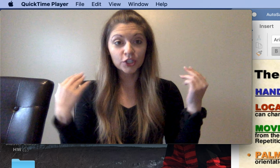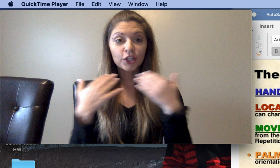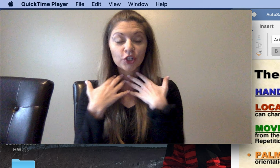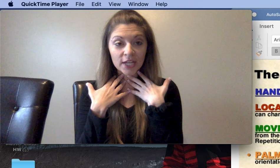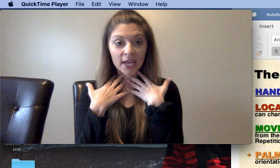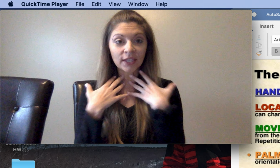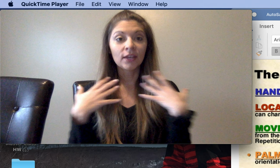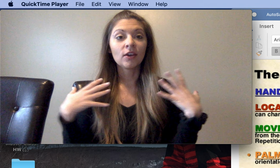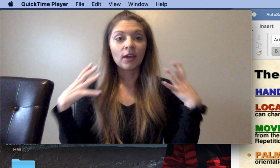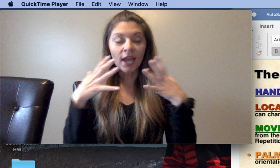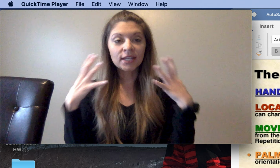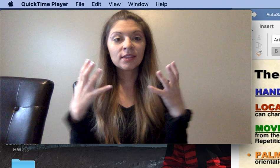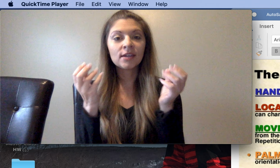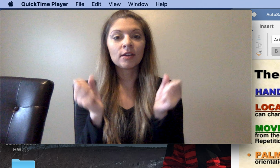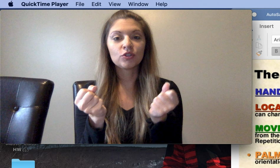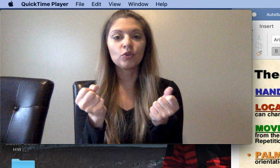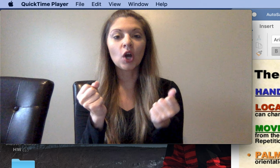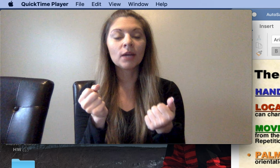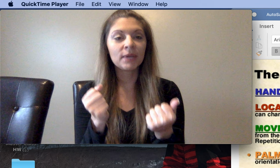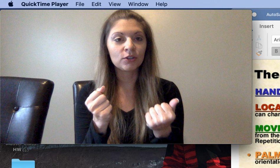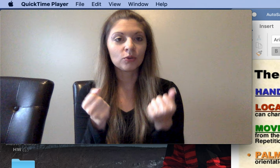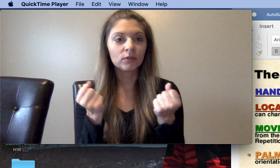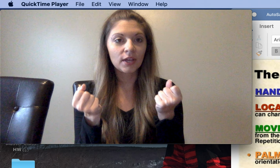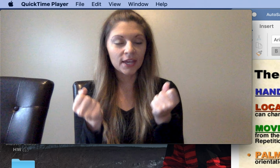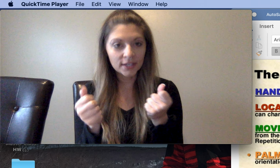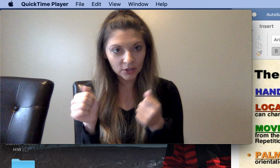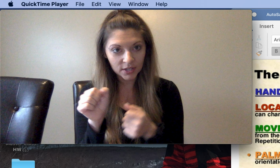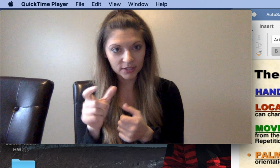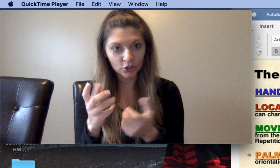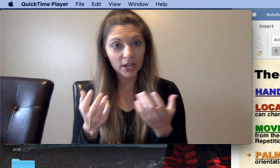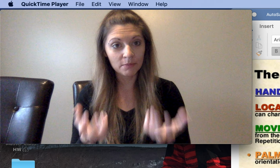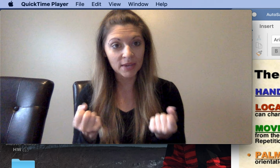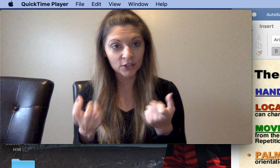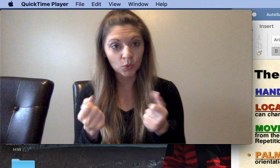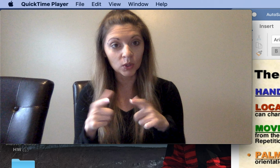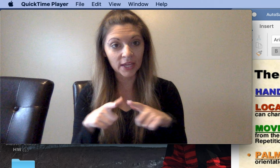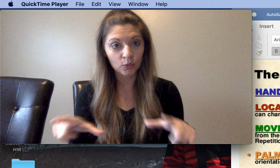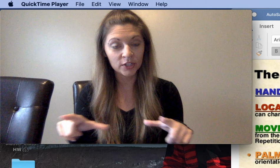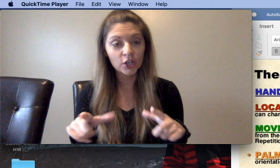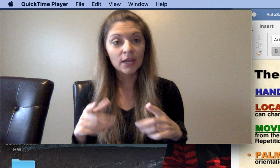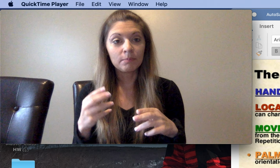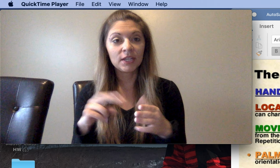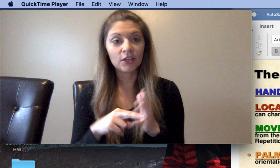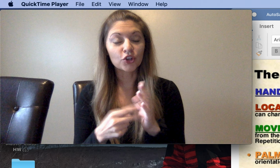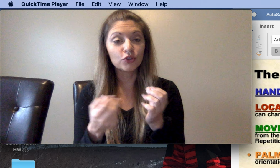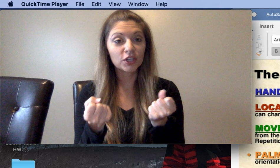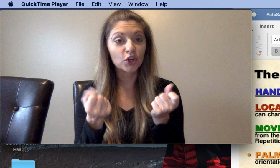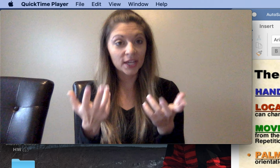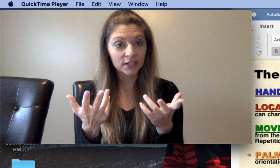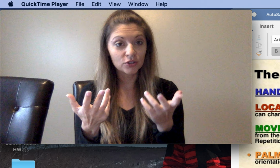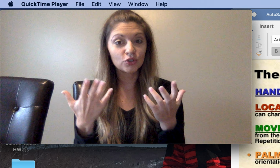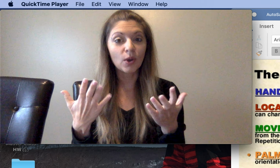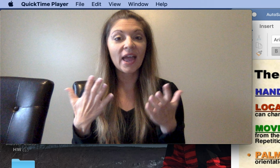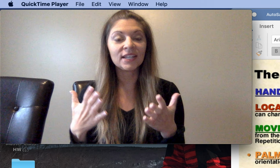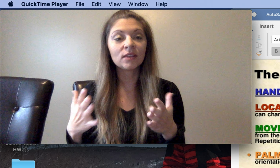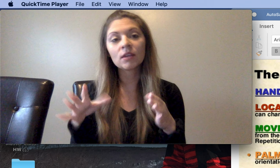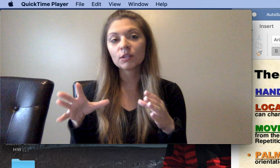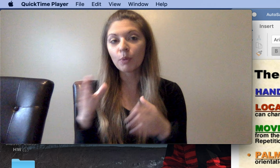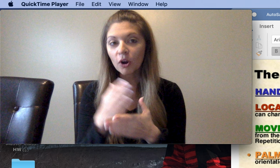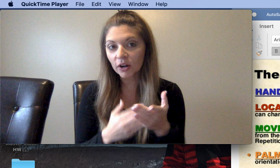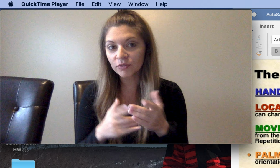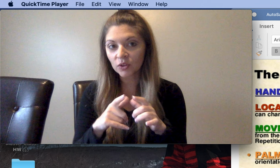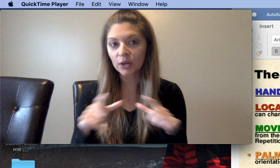shoulders, your neck, anything. So non-manual. ASL is considered a manual language, meaning you're using your hands. So